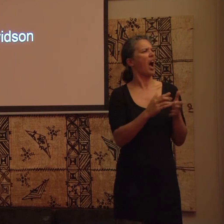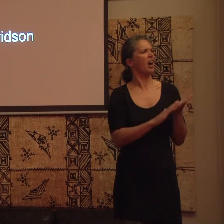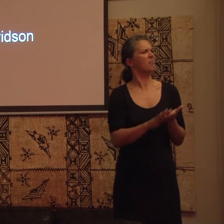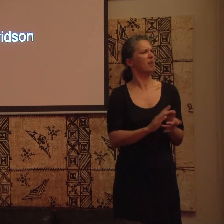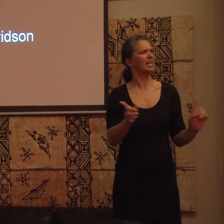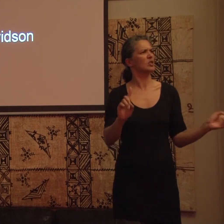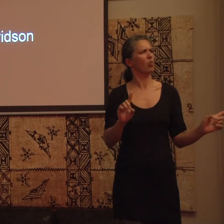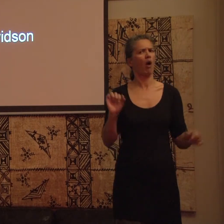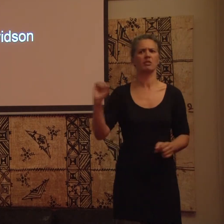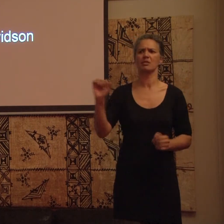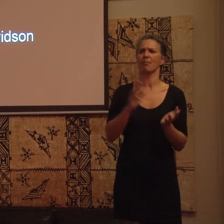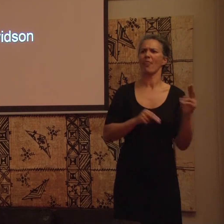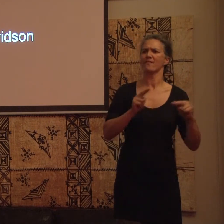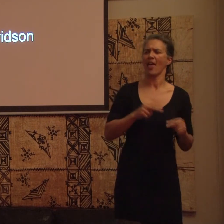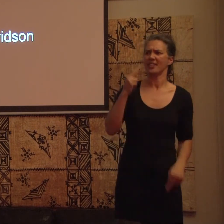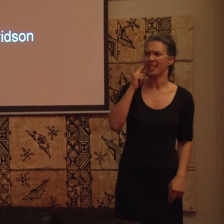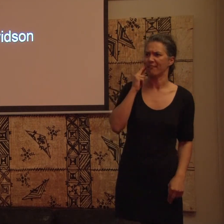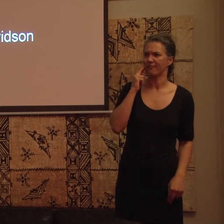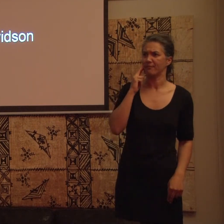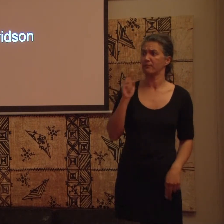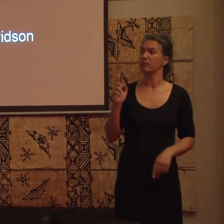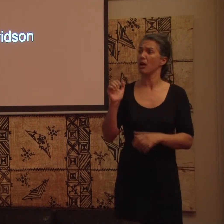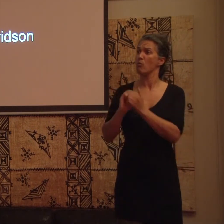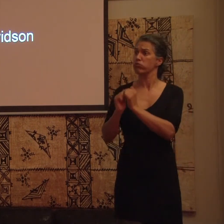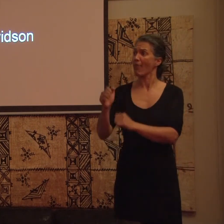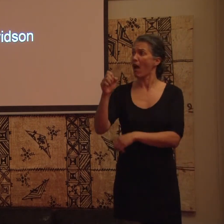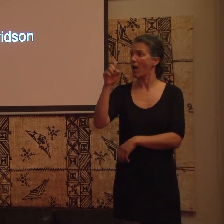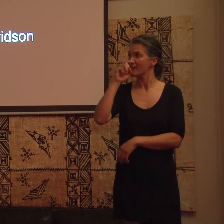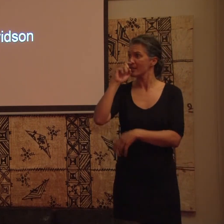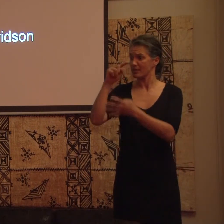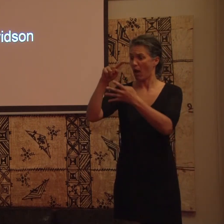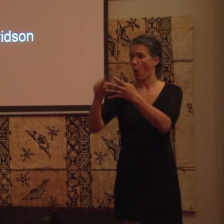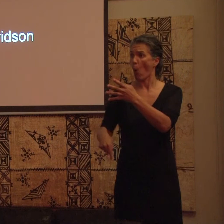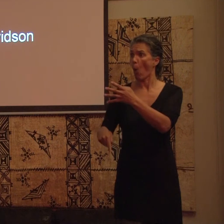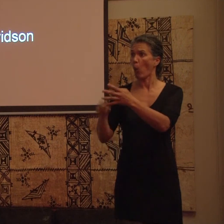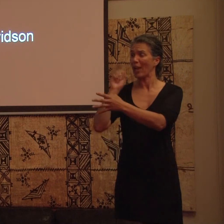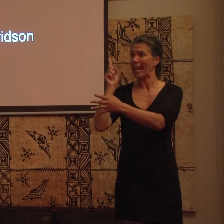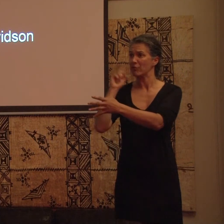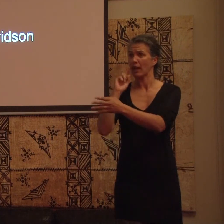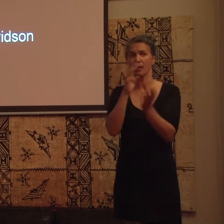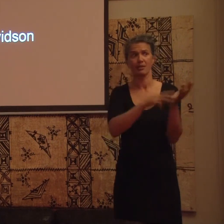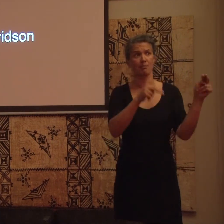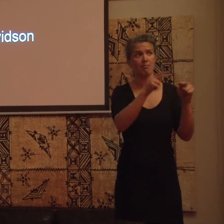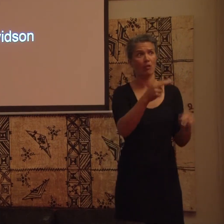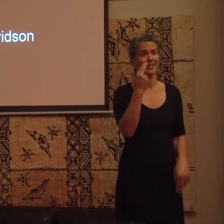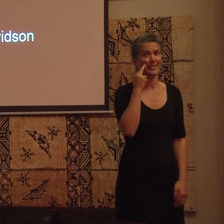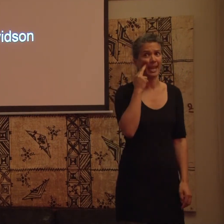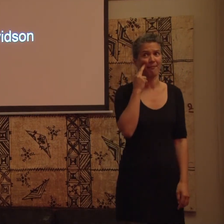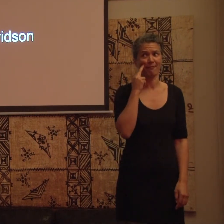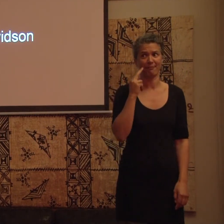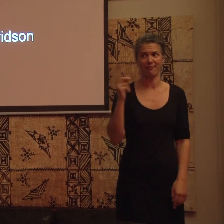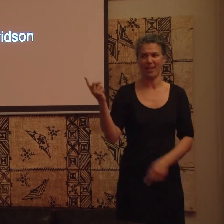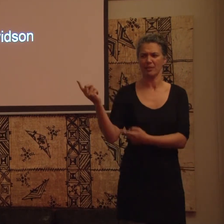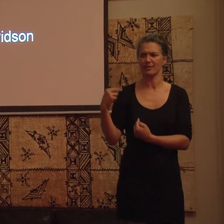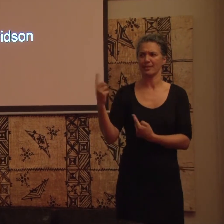adults. So Sam and his three siblings are all hearing while their parents are deaf. And Sam was sharing some stories about how embarrassing it is as a teenager to